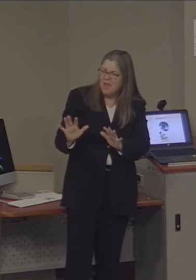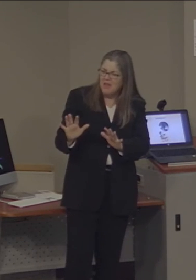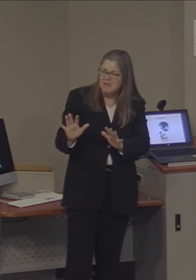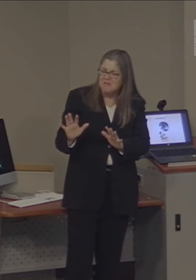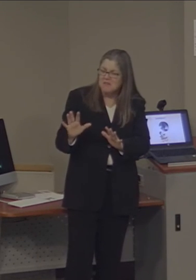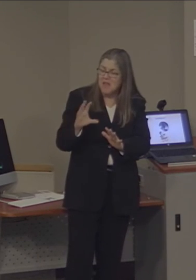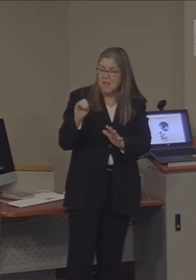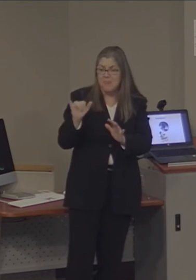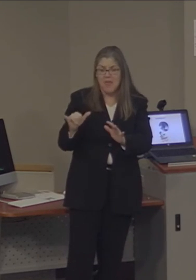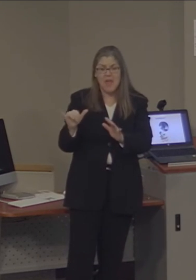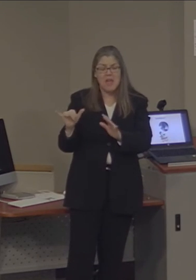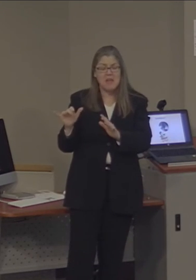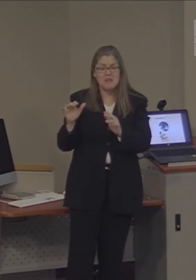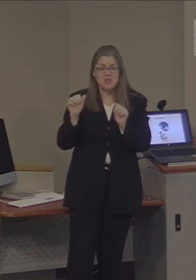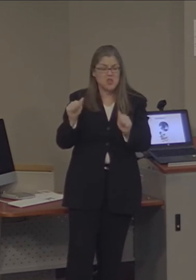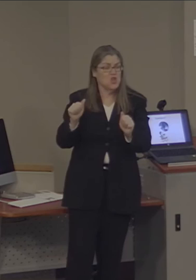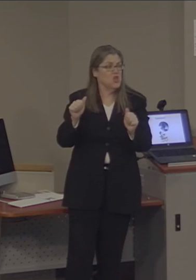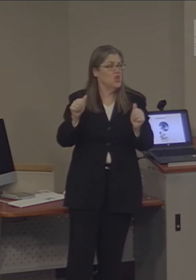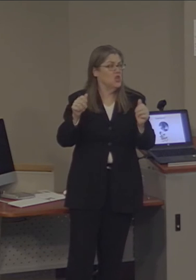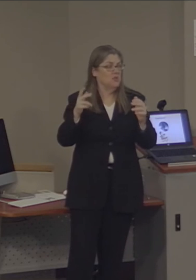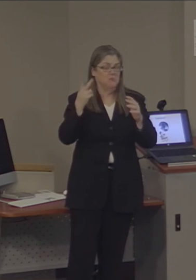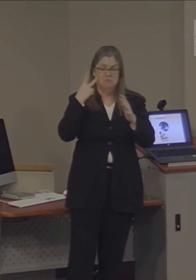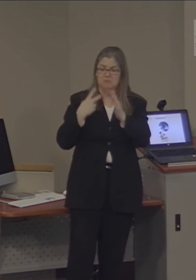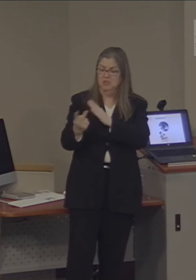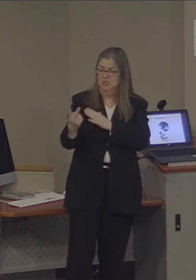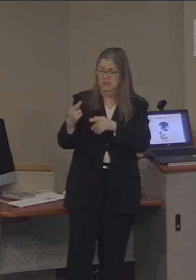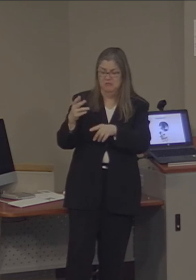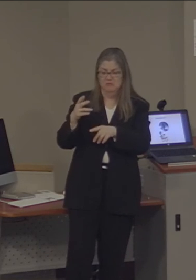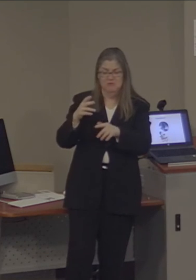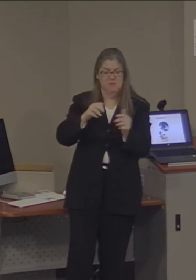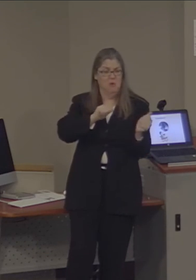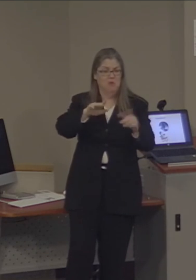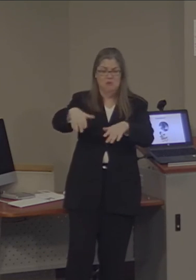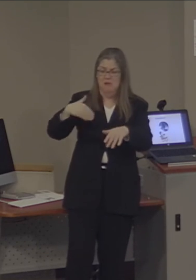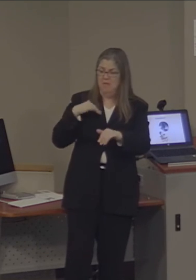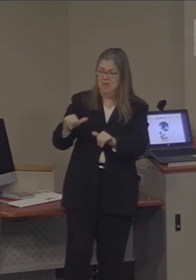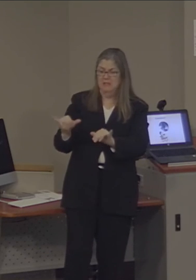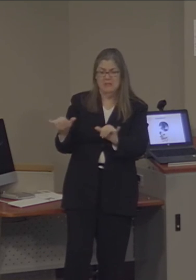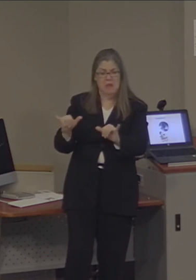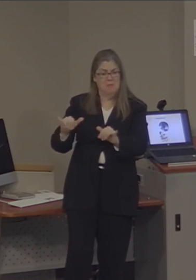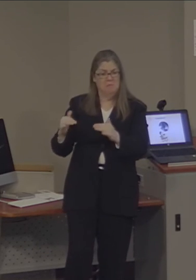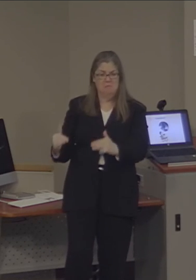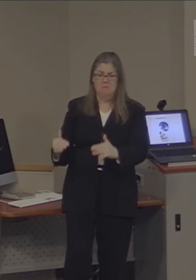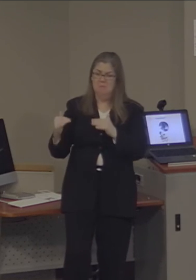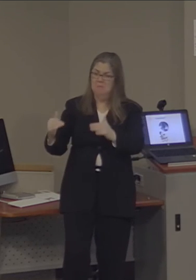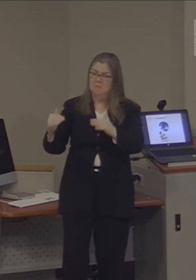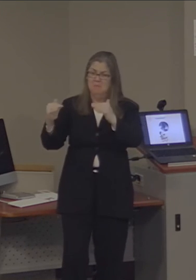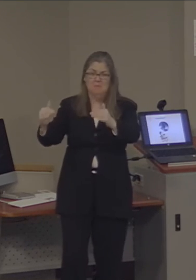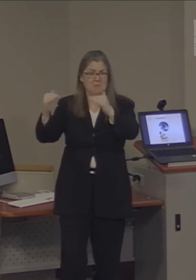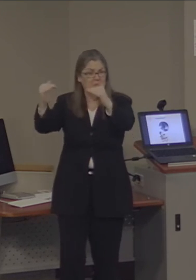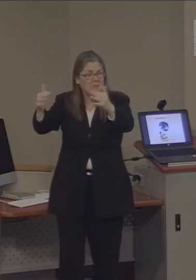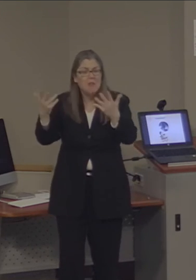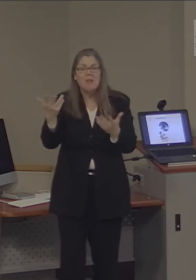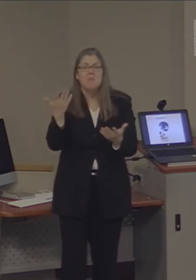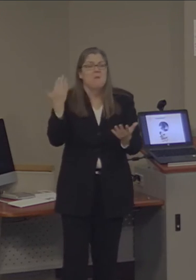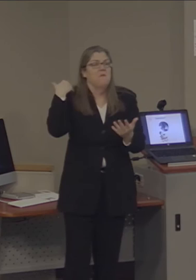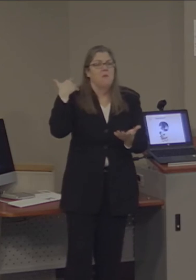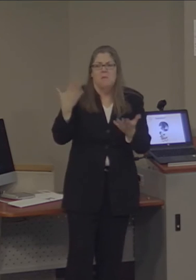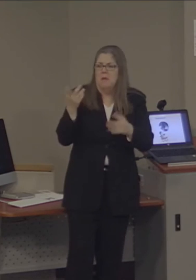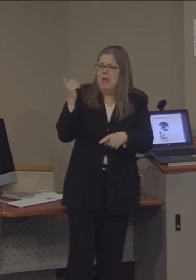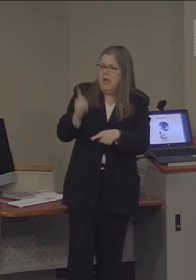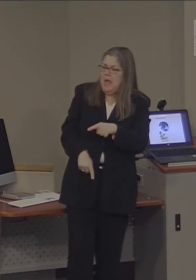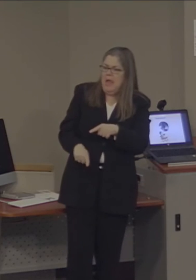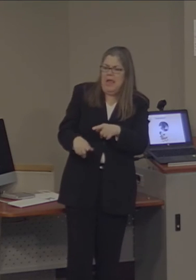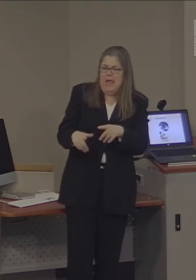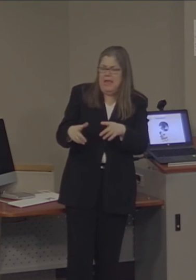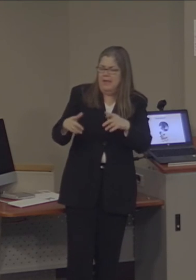quite predictable, and they had went from, you know, not being able to do those spatial